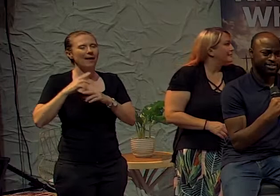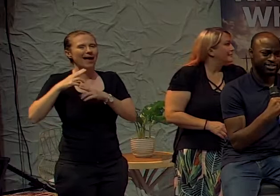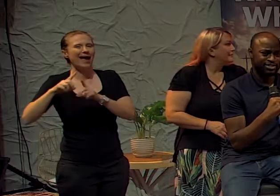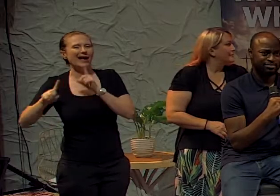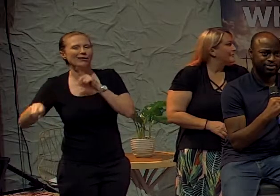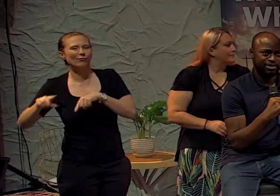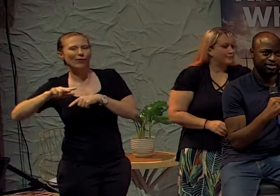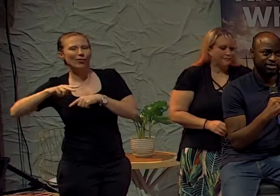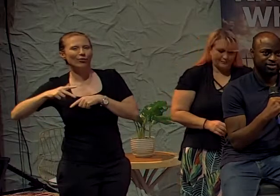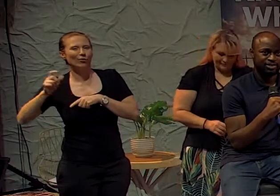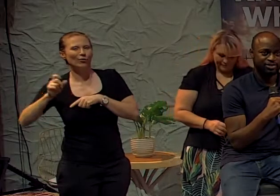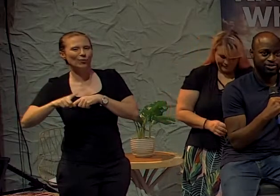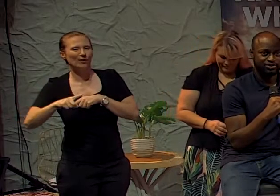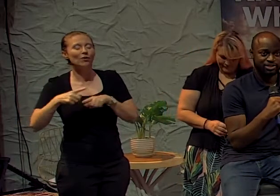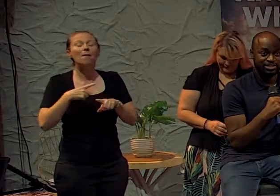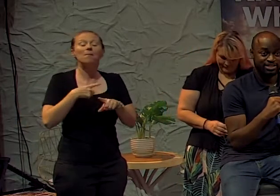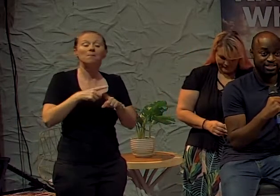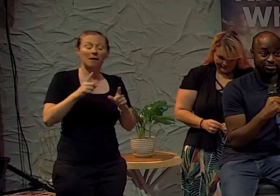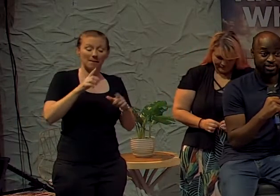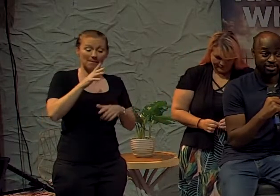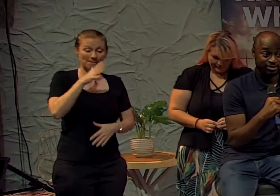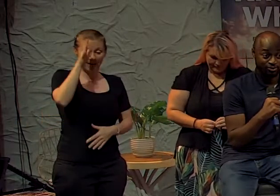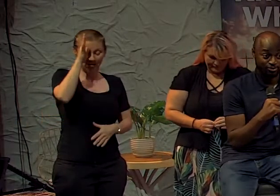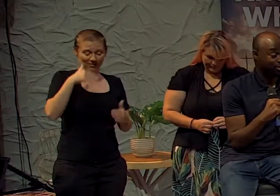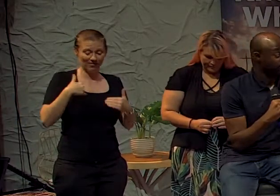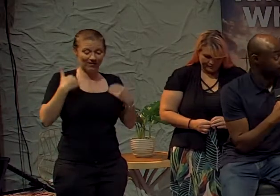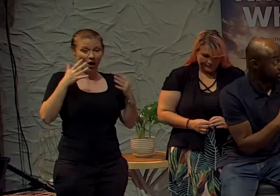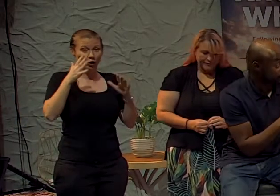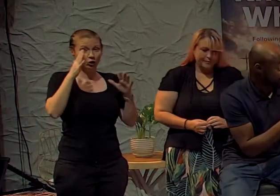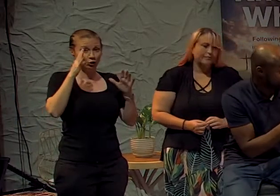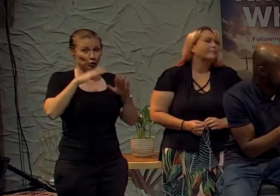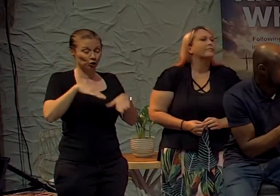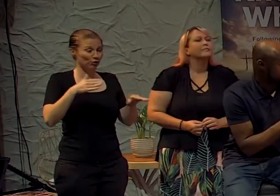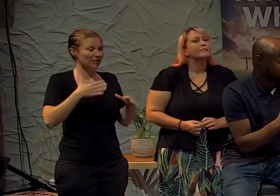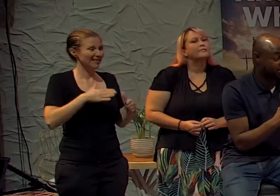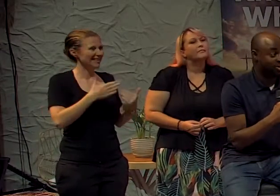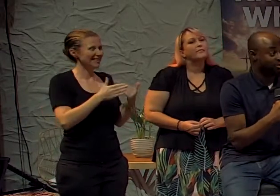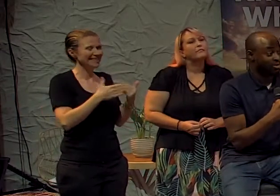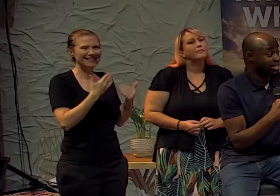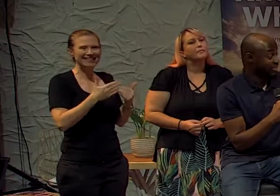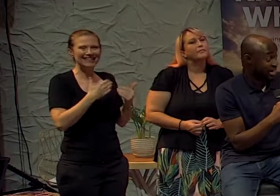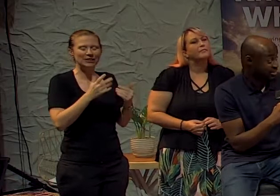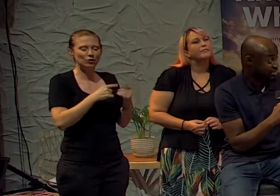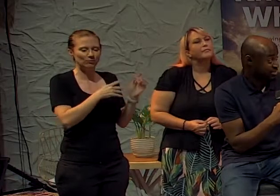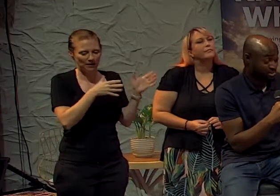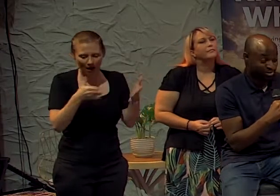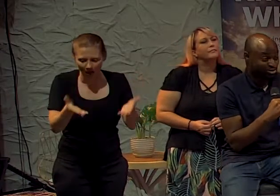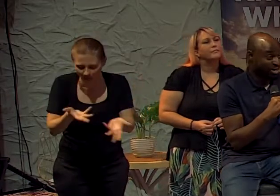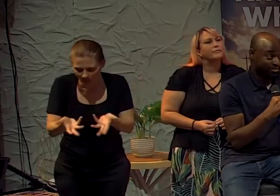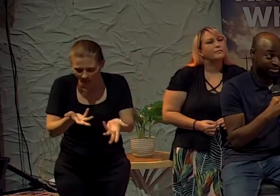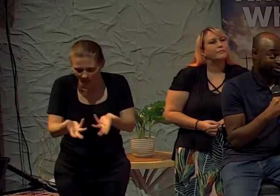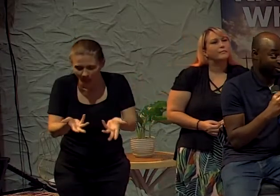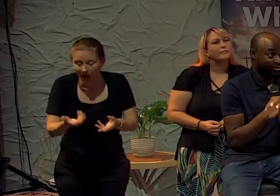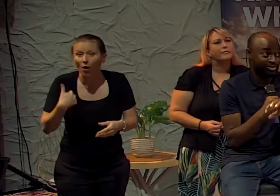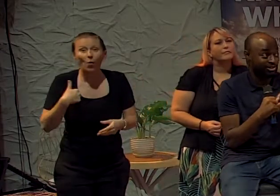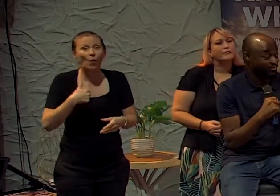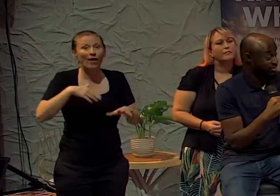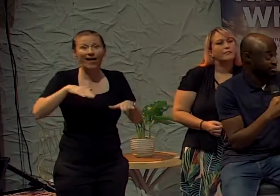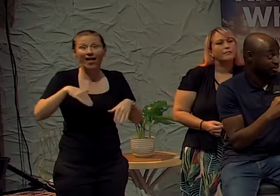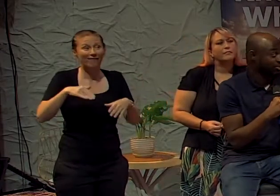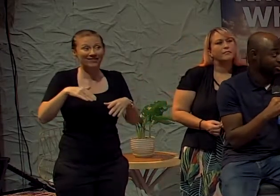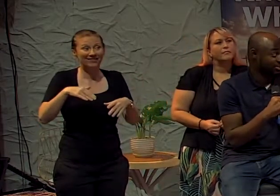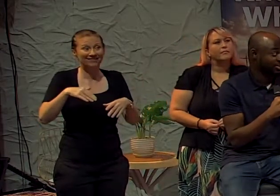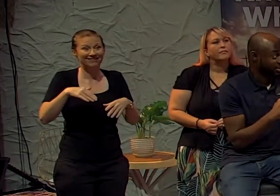think especially as parents of young children, it's easy to be consumed with their activities. And we're not even at the place where we're driving them to all these